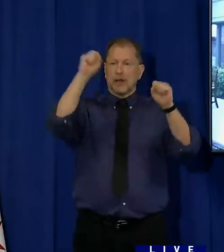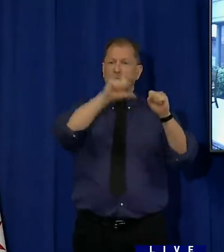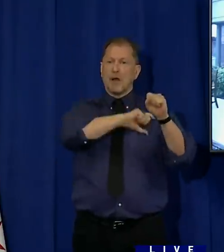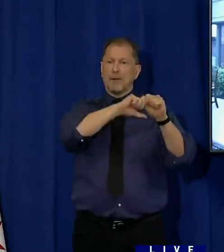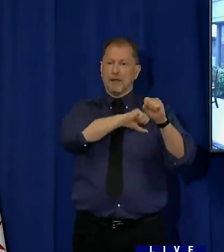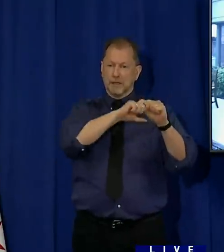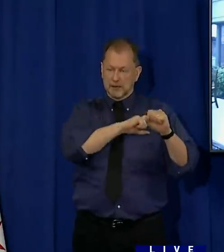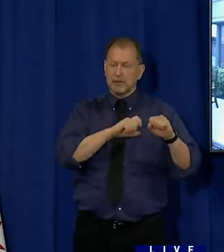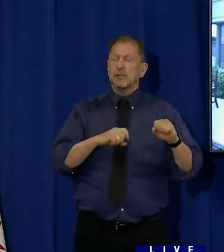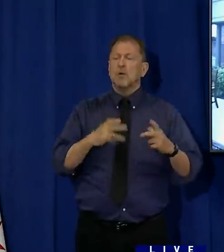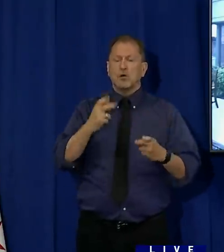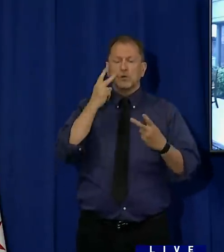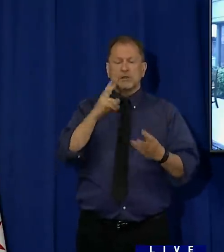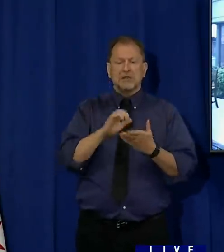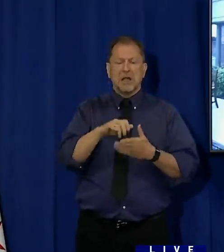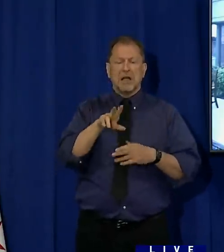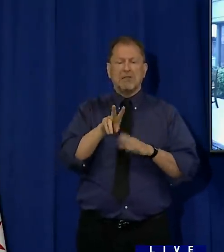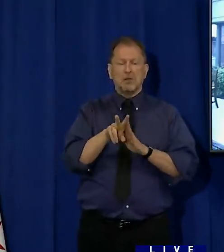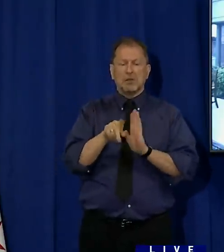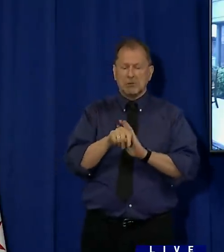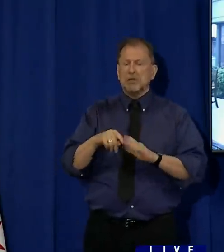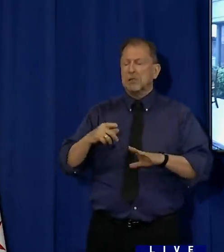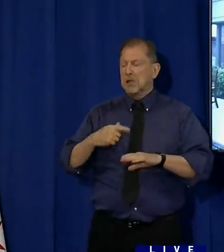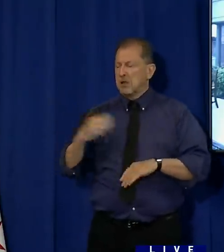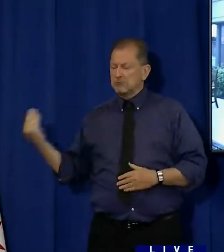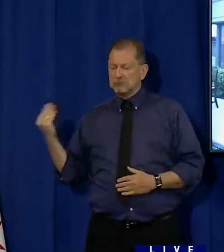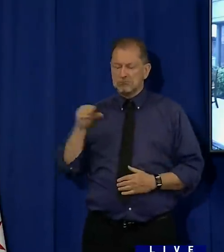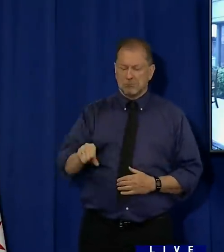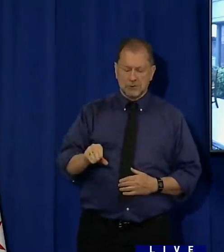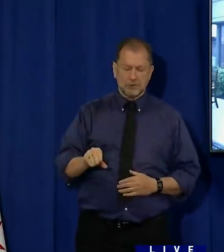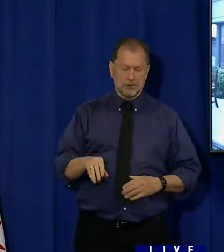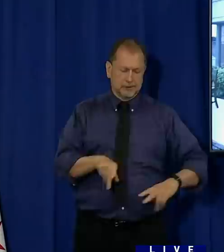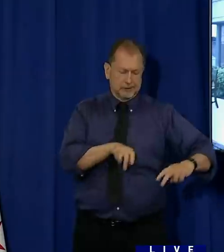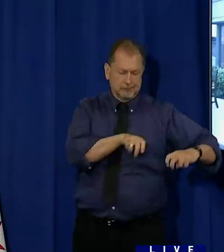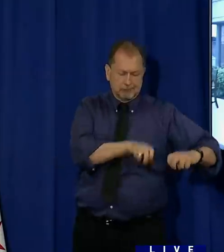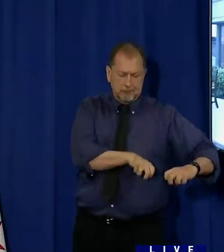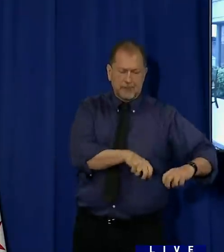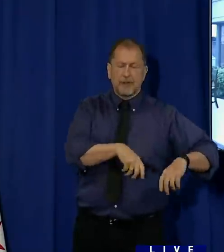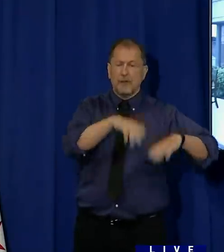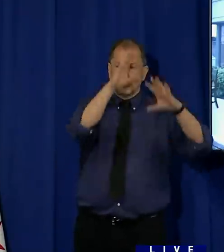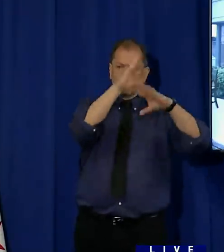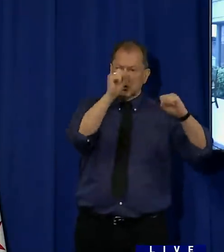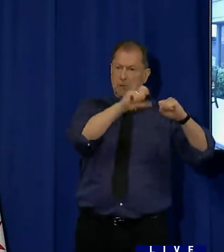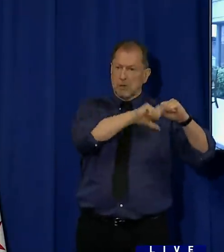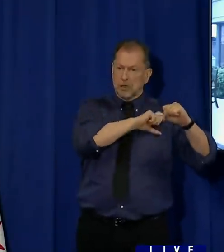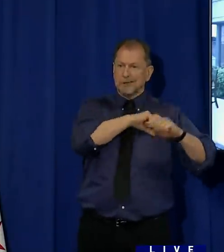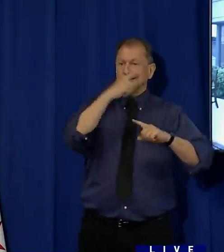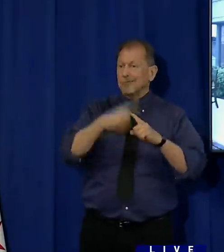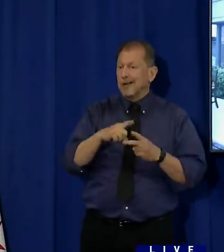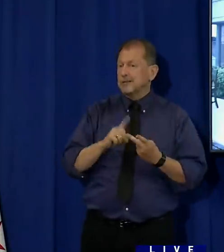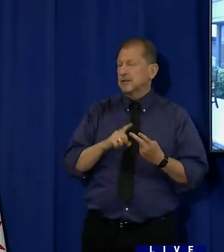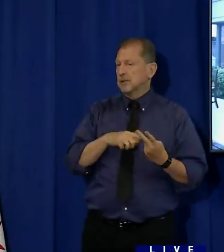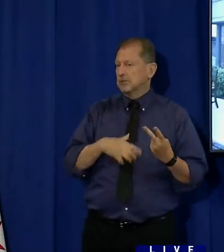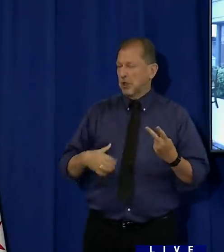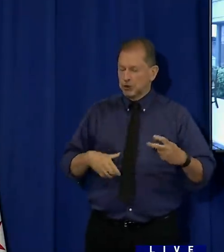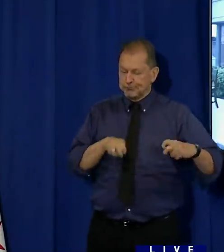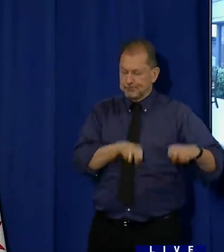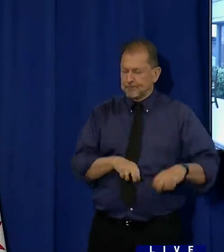I am absolutely amazed at her response, how she takes it personally